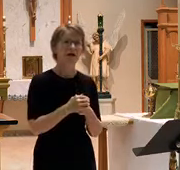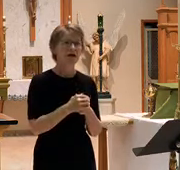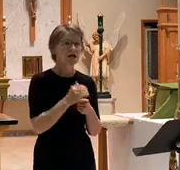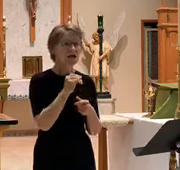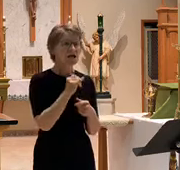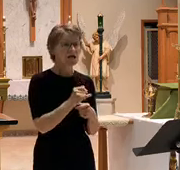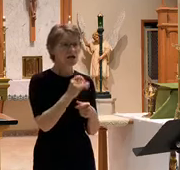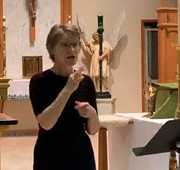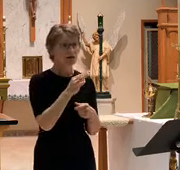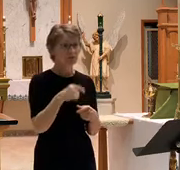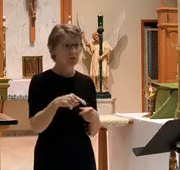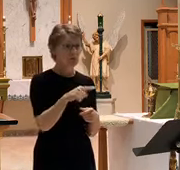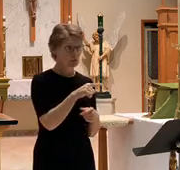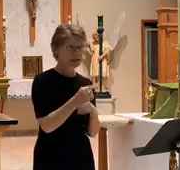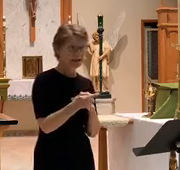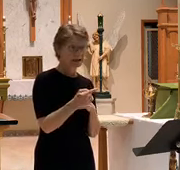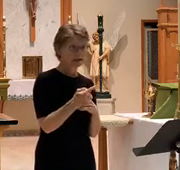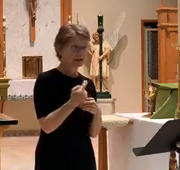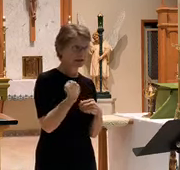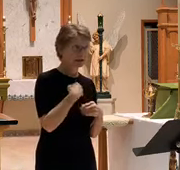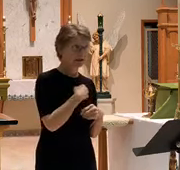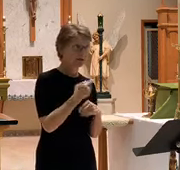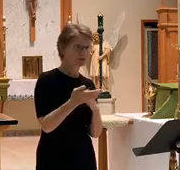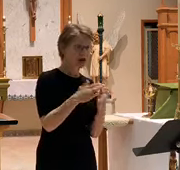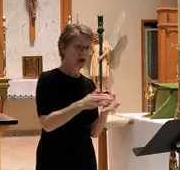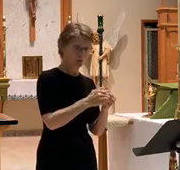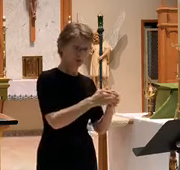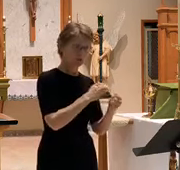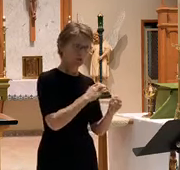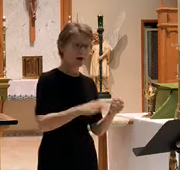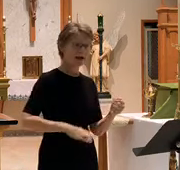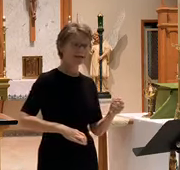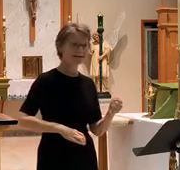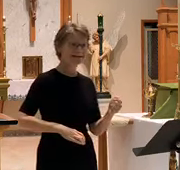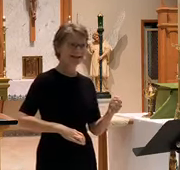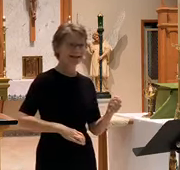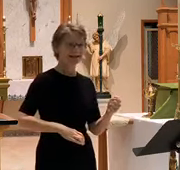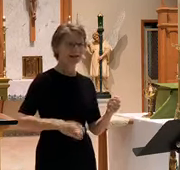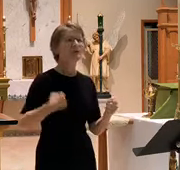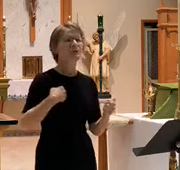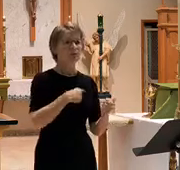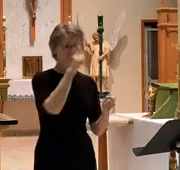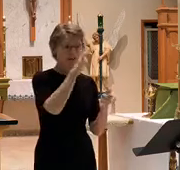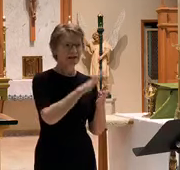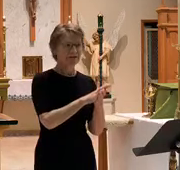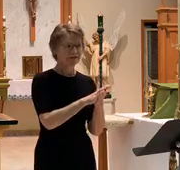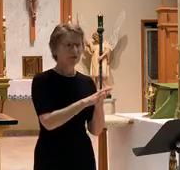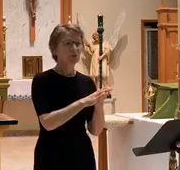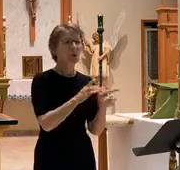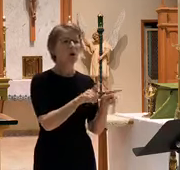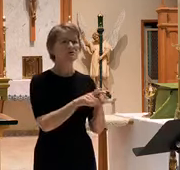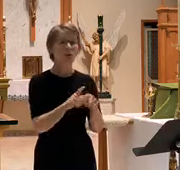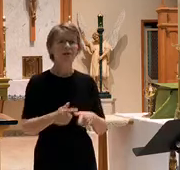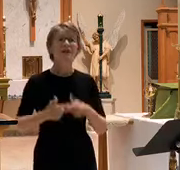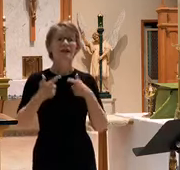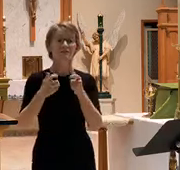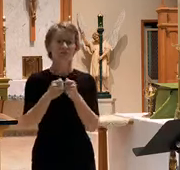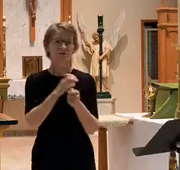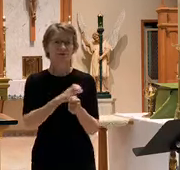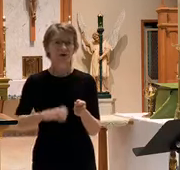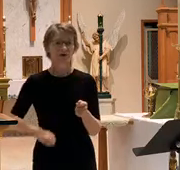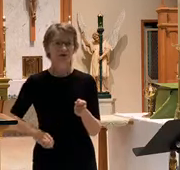If then we have died with Christ, we believe that we shall also live with him. We know